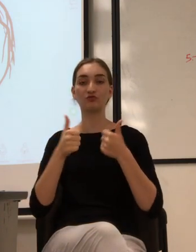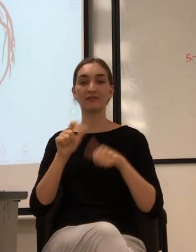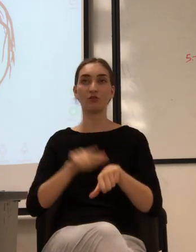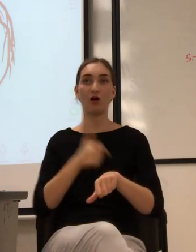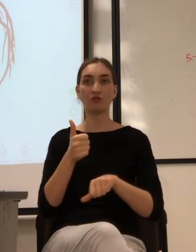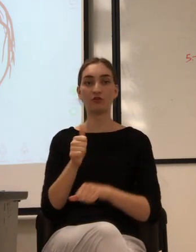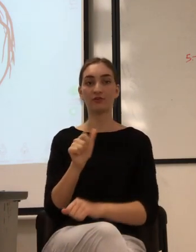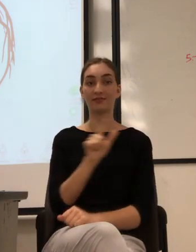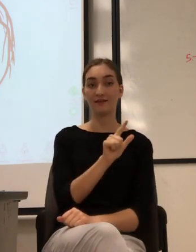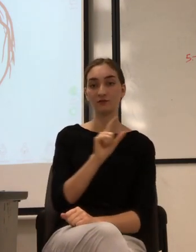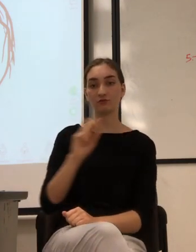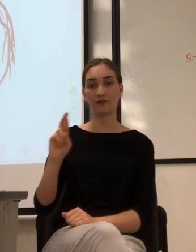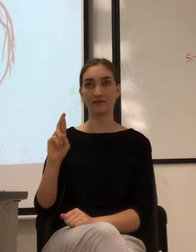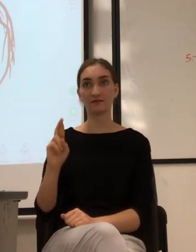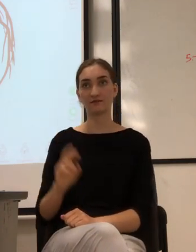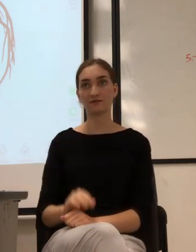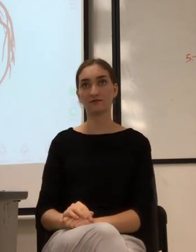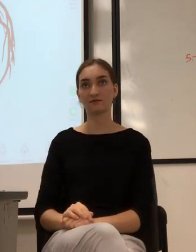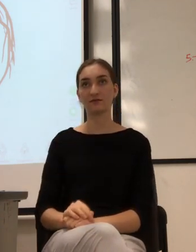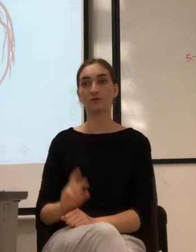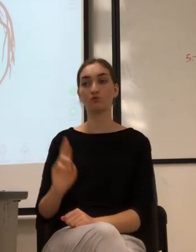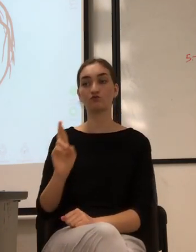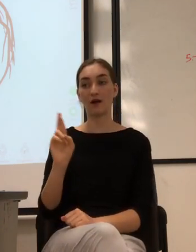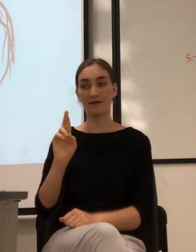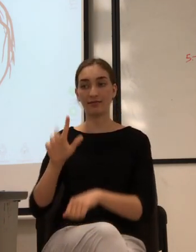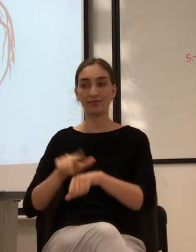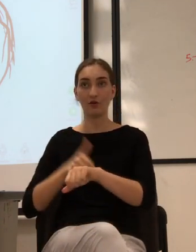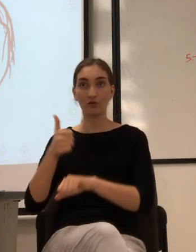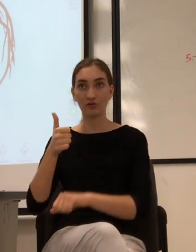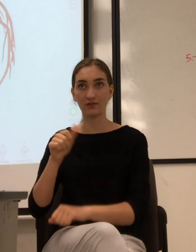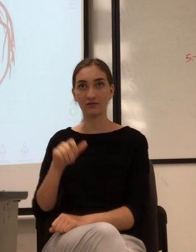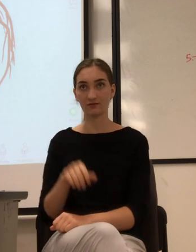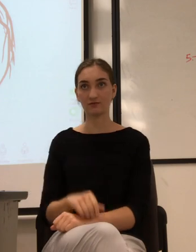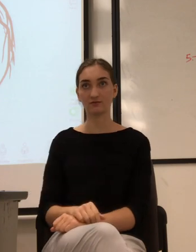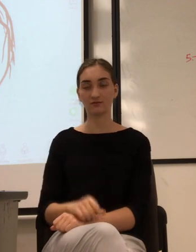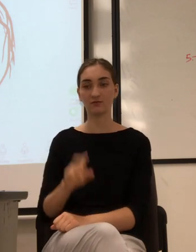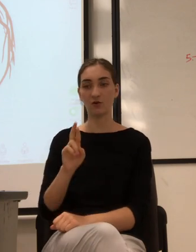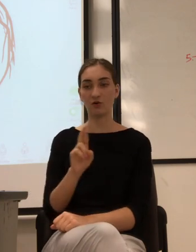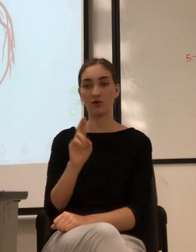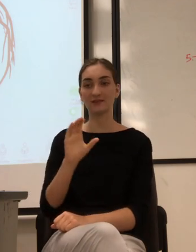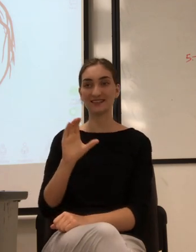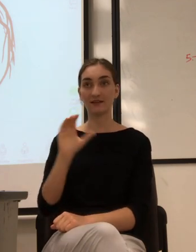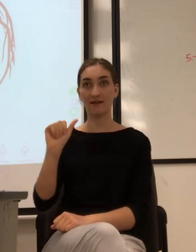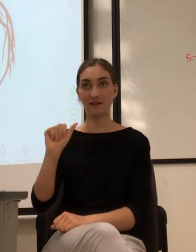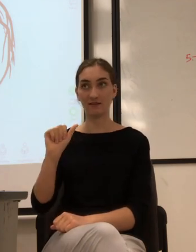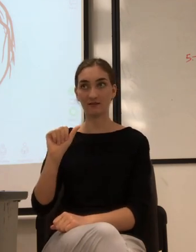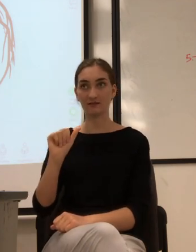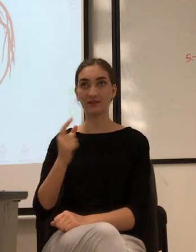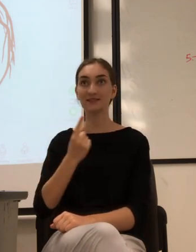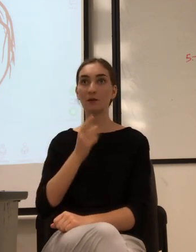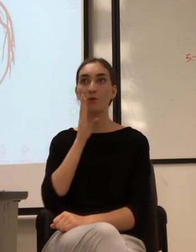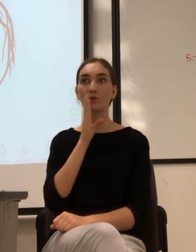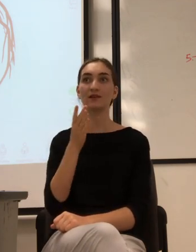longer? Right. The right. That's kind of annoying, but trust me, someone's still going to